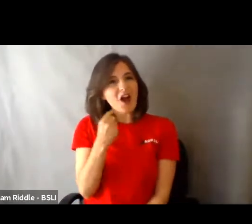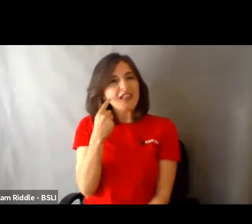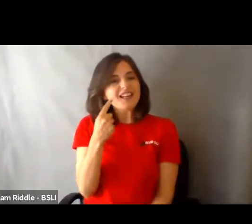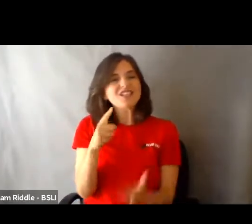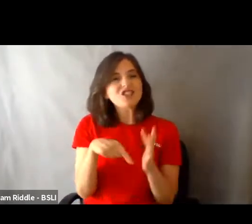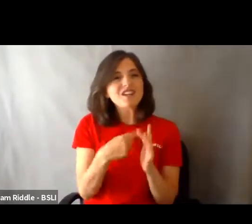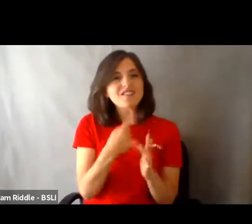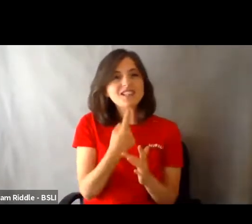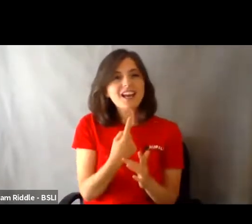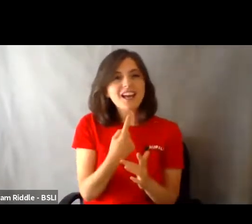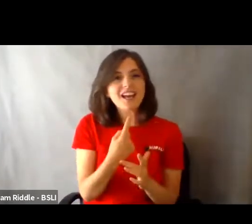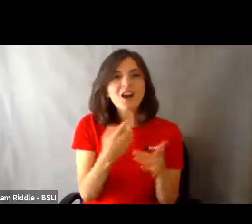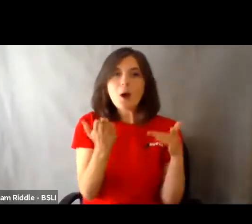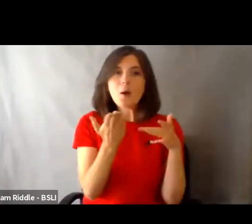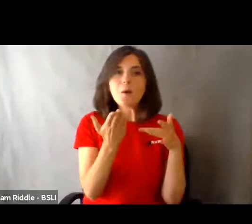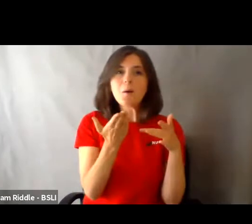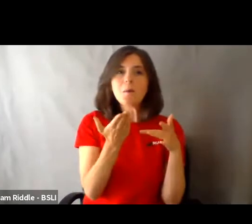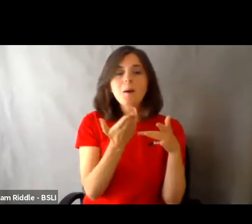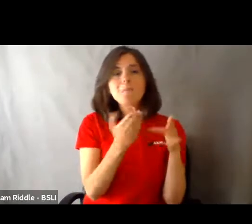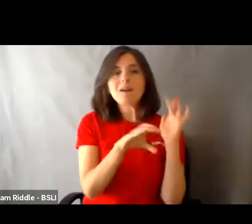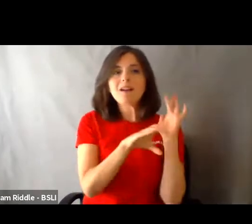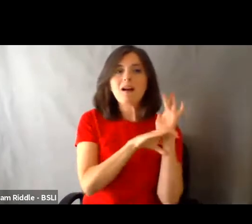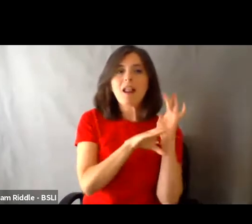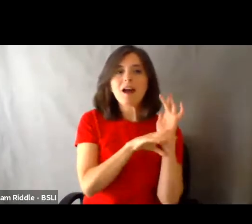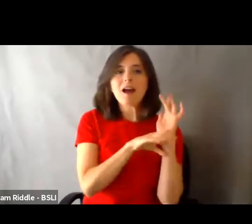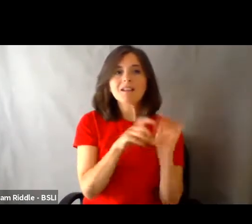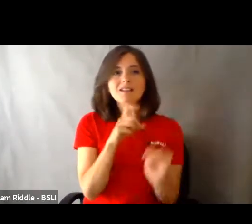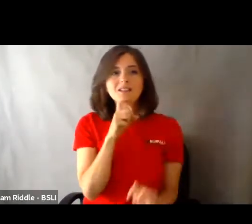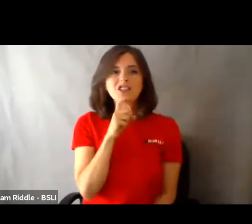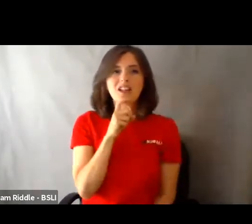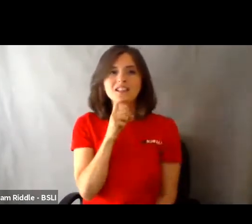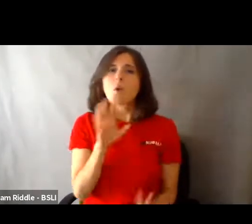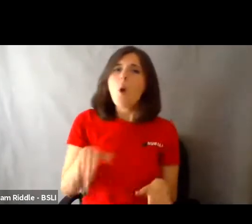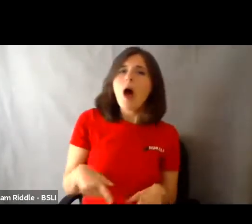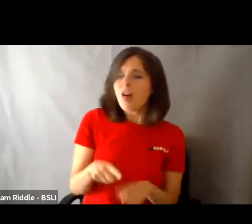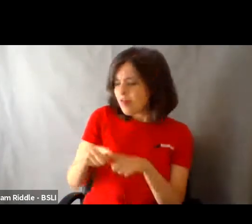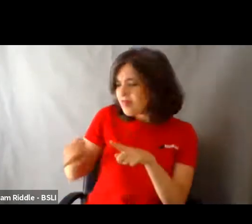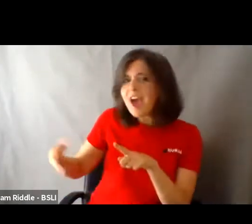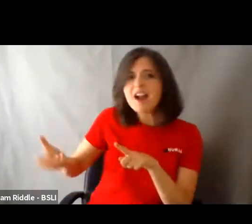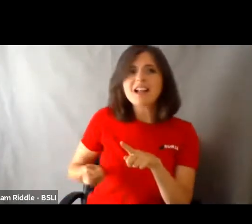saying. So that they think, well, you know, everybody should get benefits then.